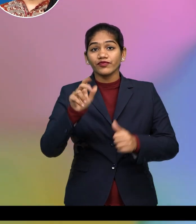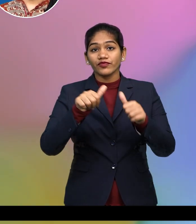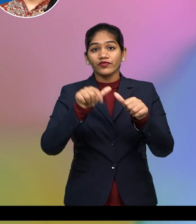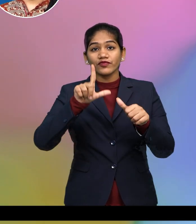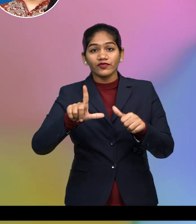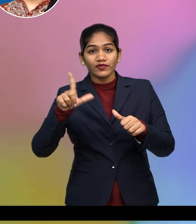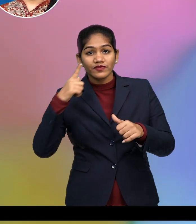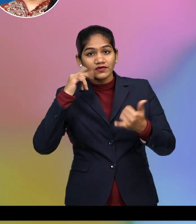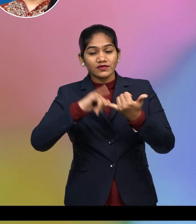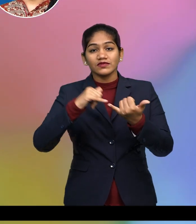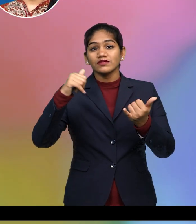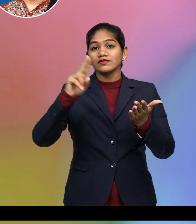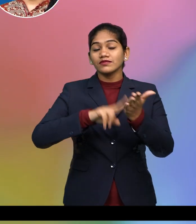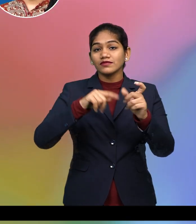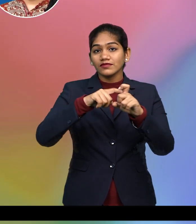Vallisneria